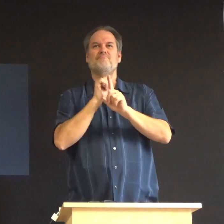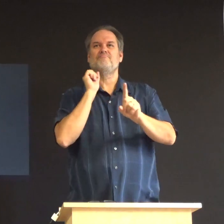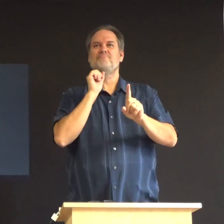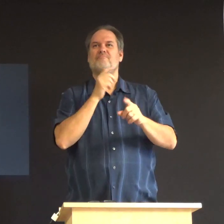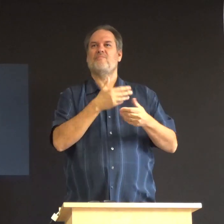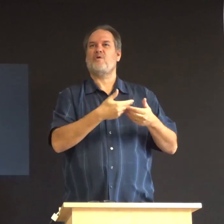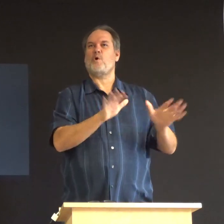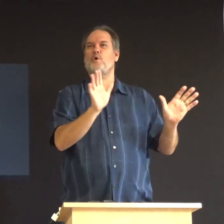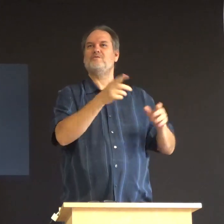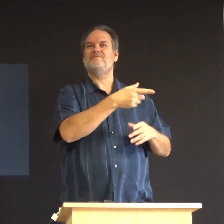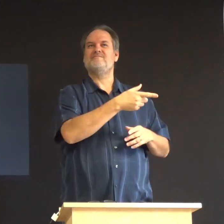bought